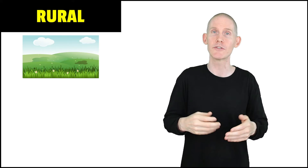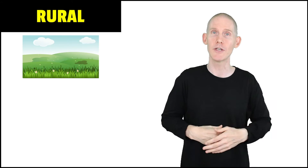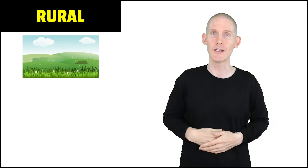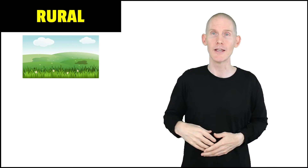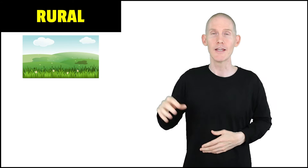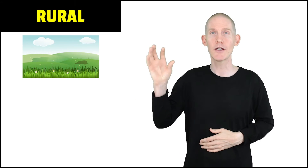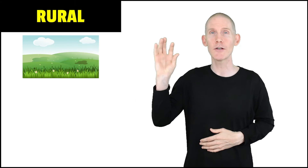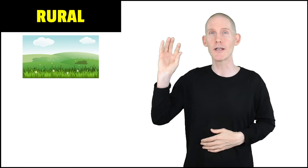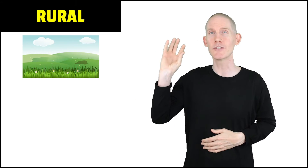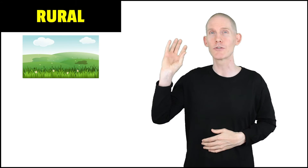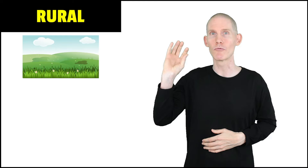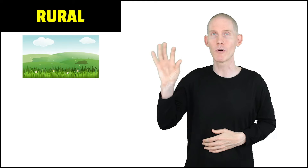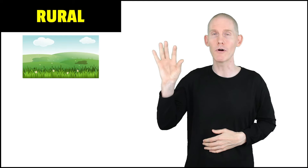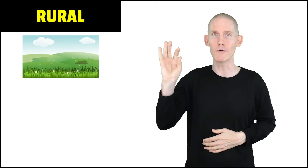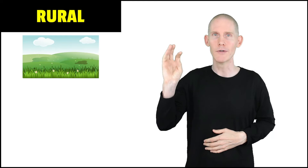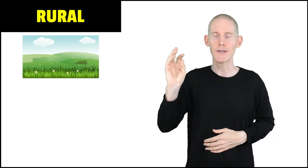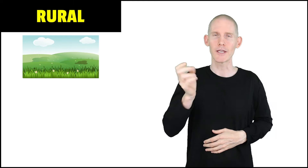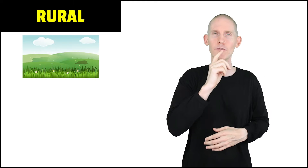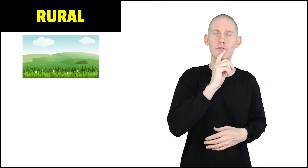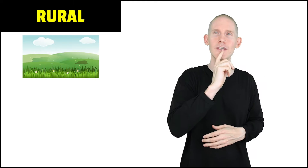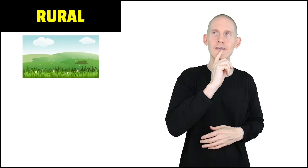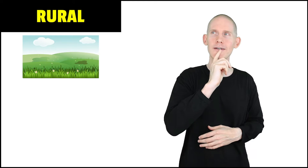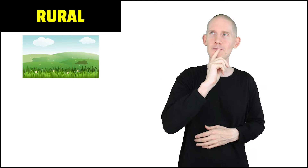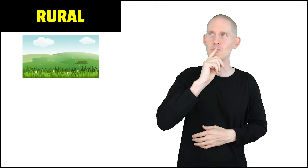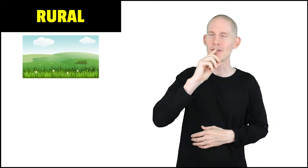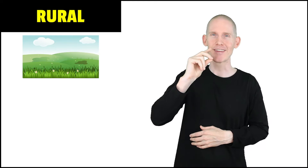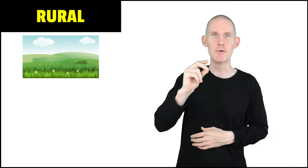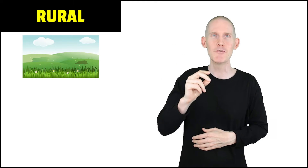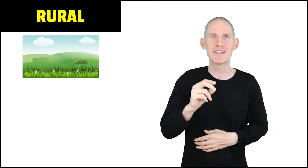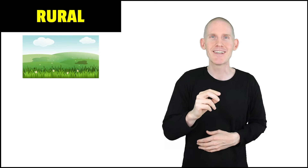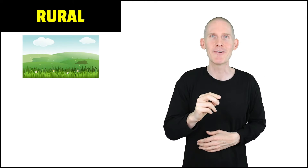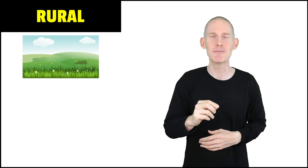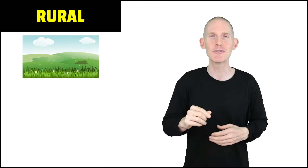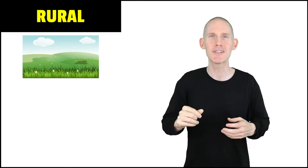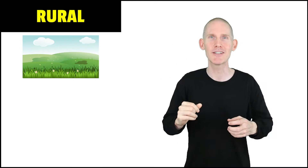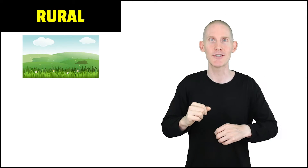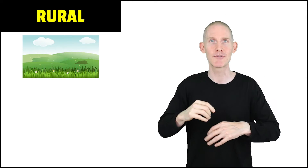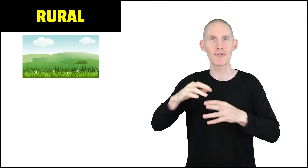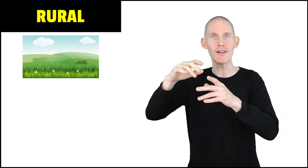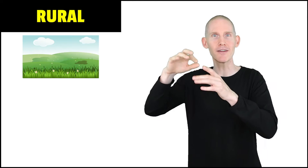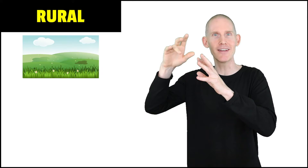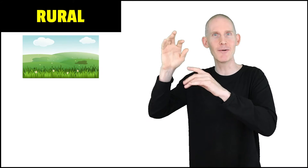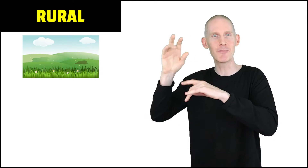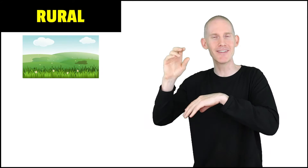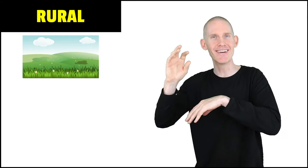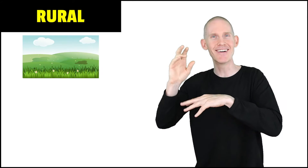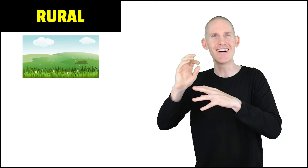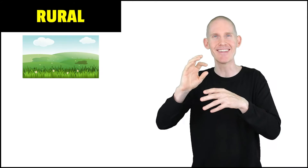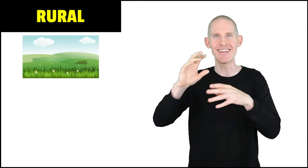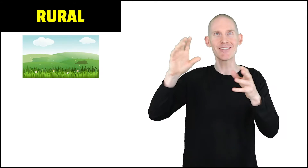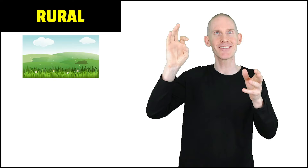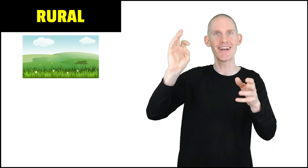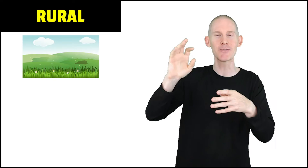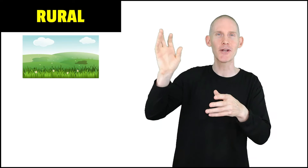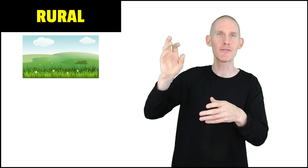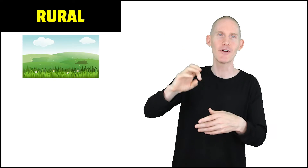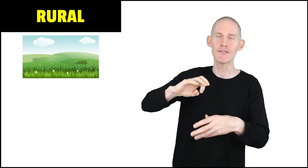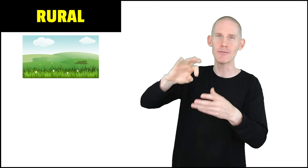city. Here it is rural. Like if you've seen the movie Sound of Music and she's frolicking up on the hillside or whatever, out in the